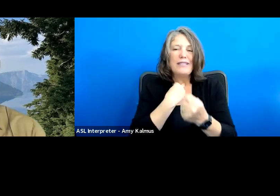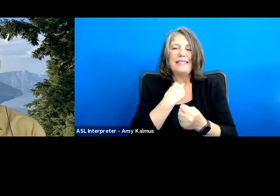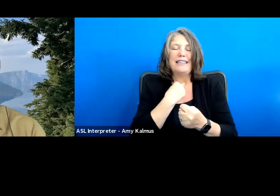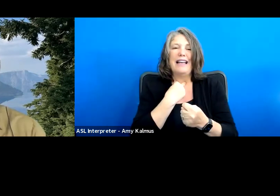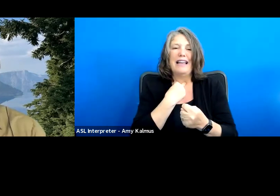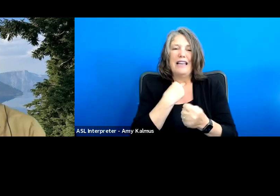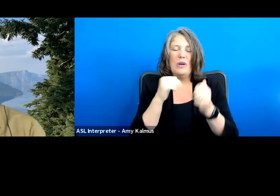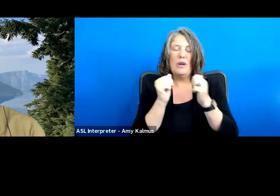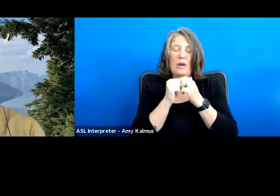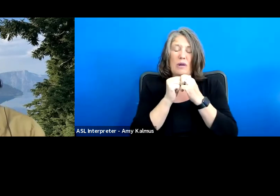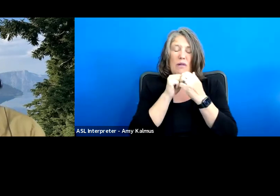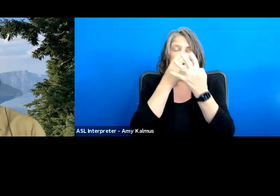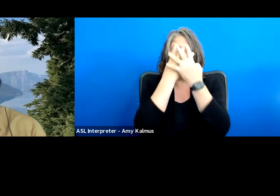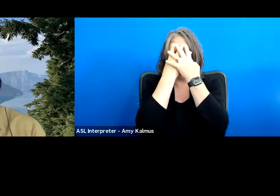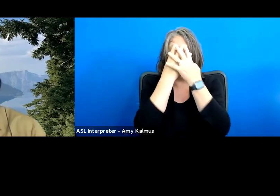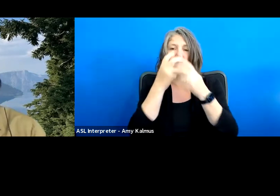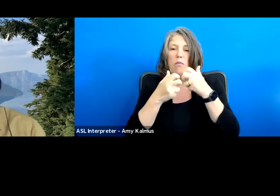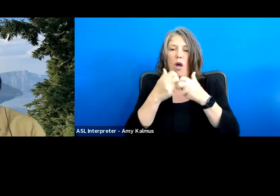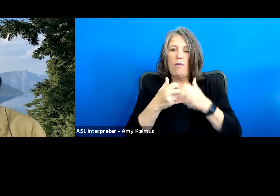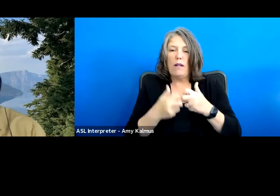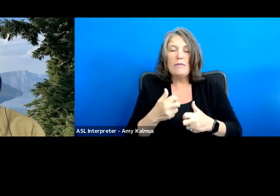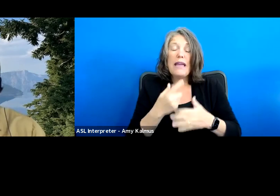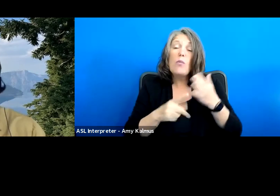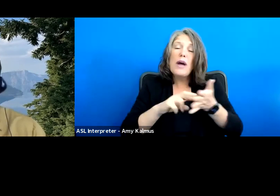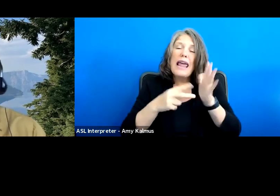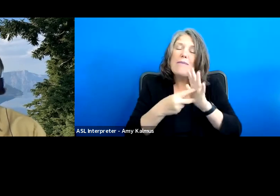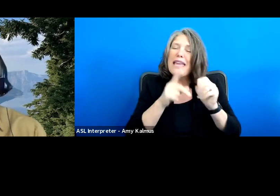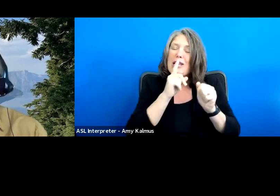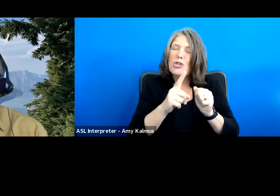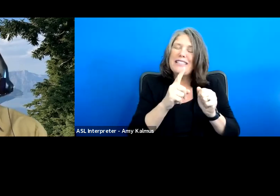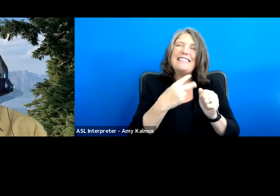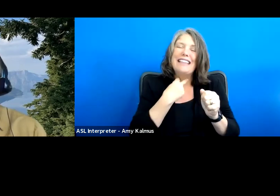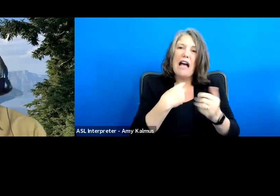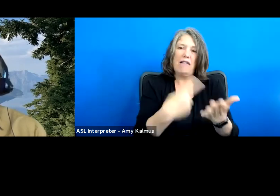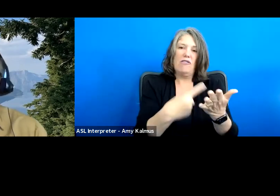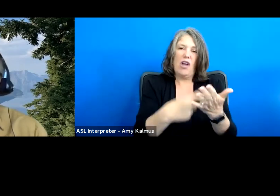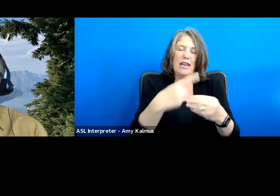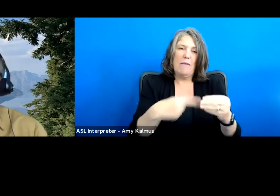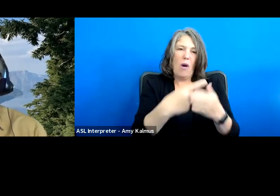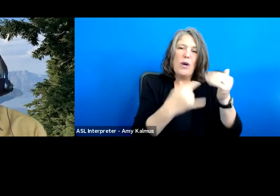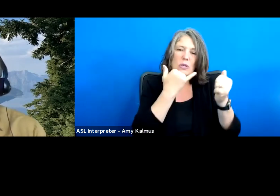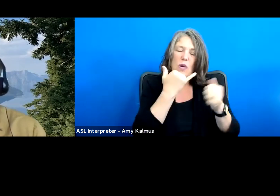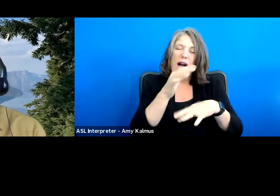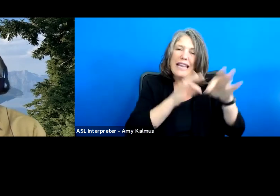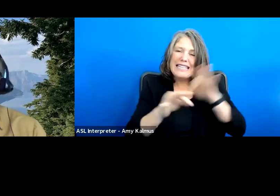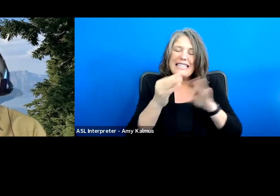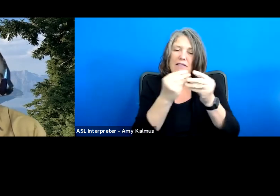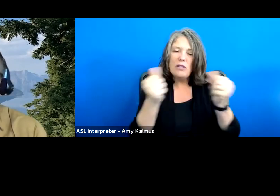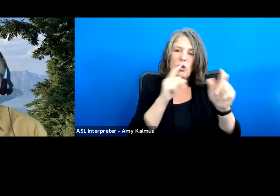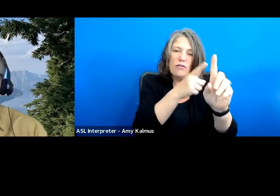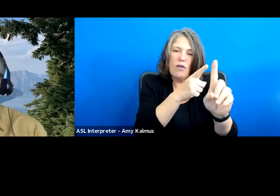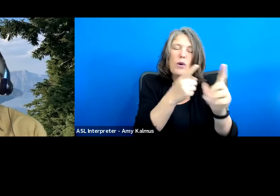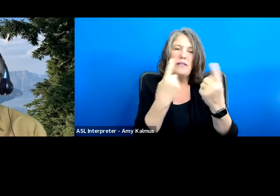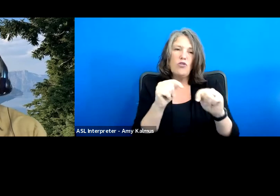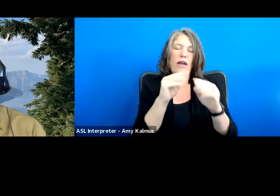admiring problems. And what I mean by that is stuck just talking about what was wrong instead of being solution focused and trying